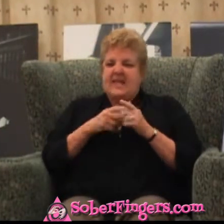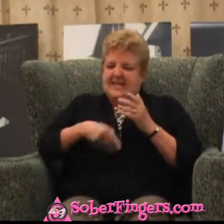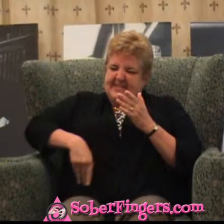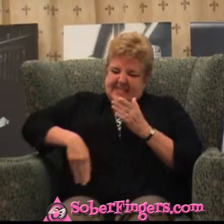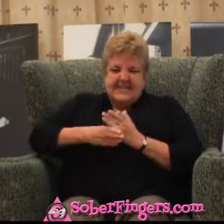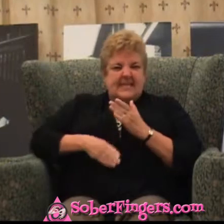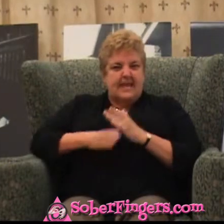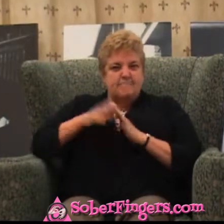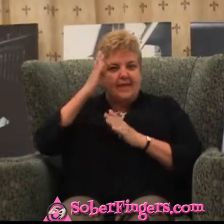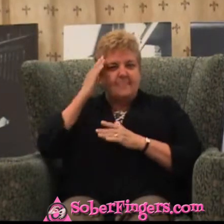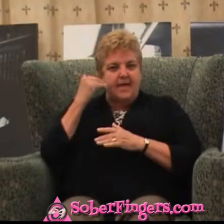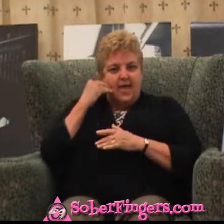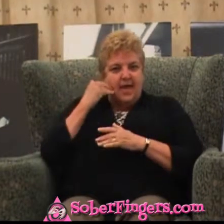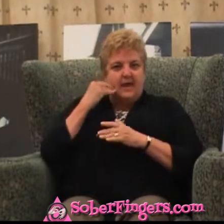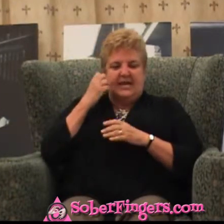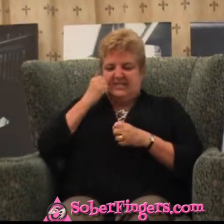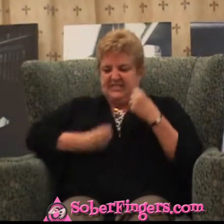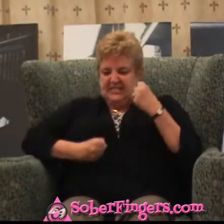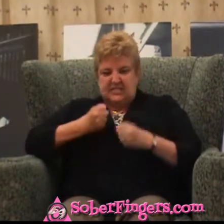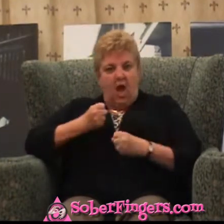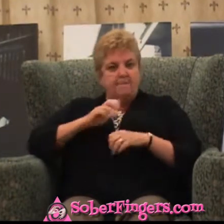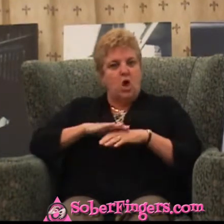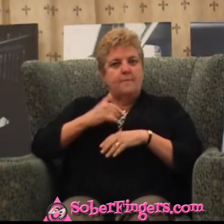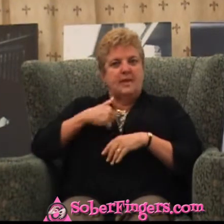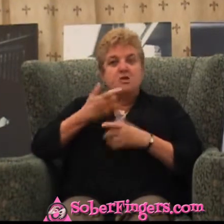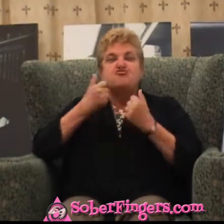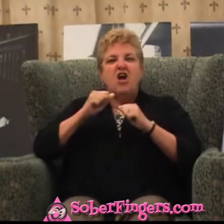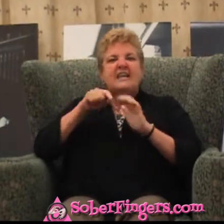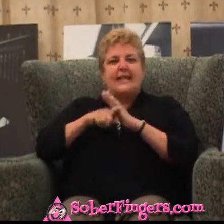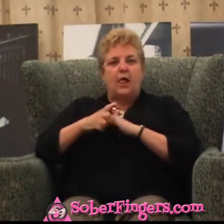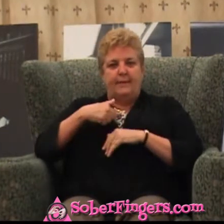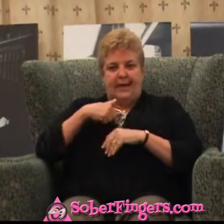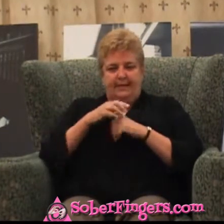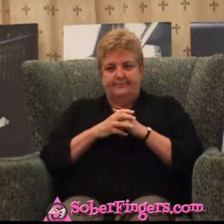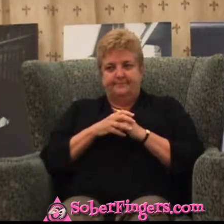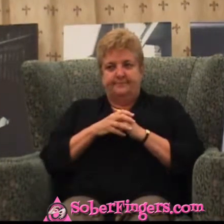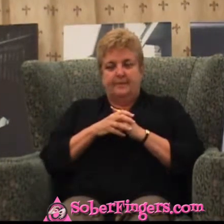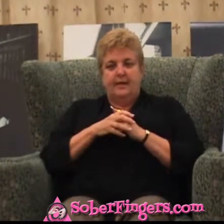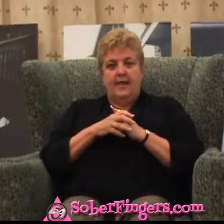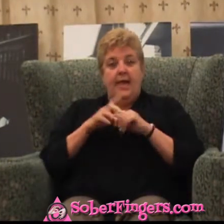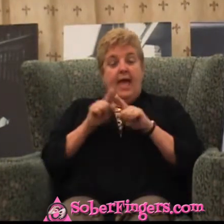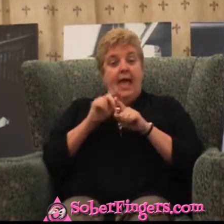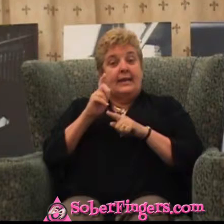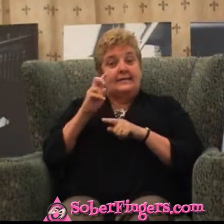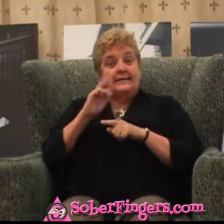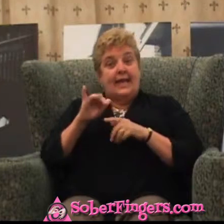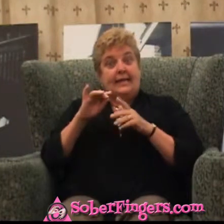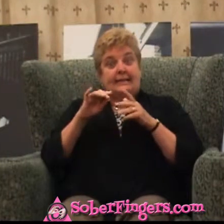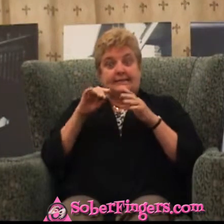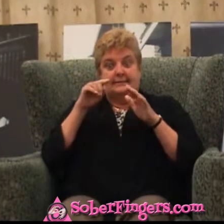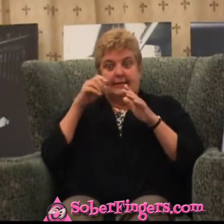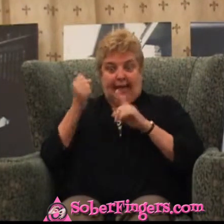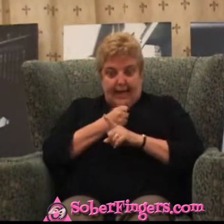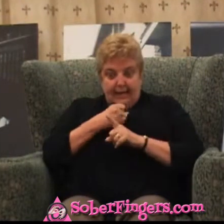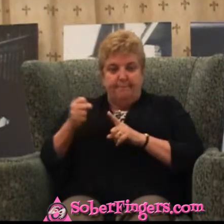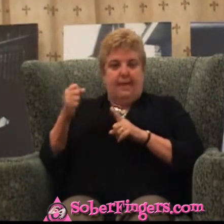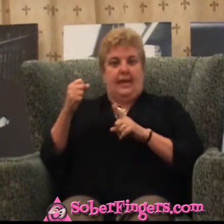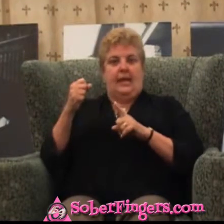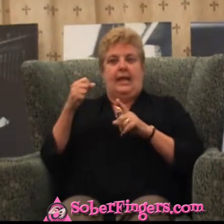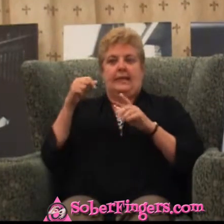the head and stomp me, trying to kill me. And as Kenny is kicking me and stomping me, I see my mother walk